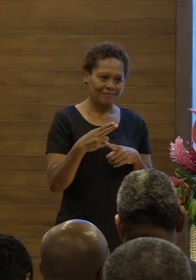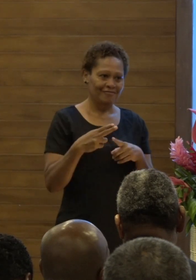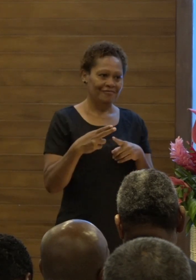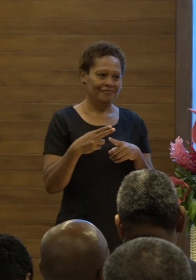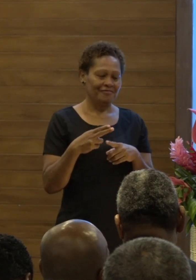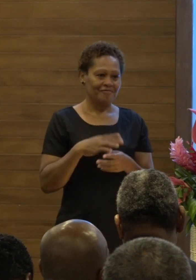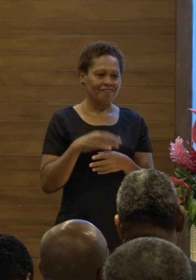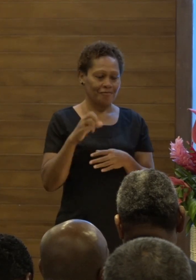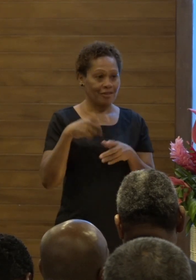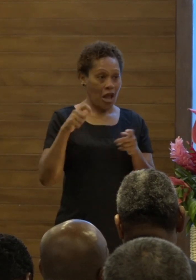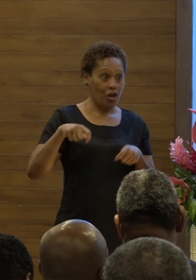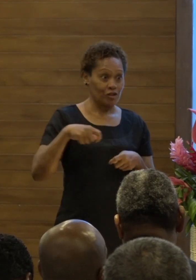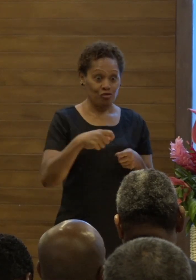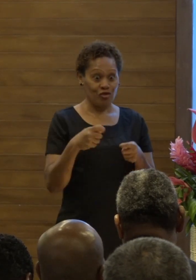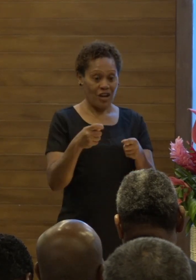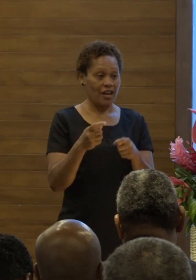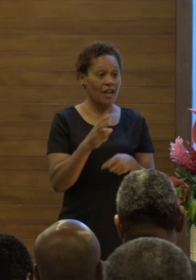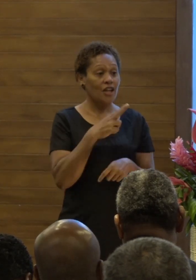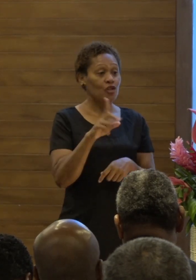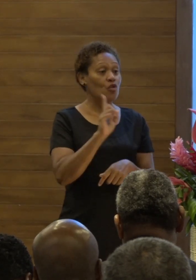from strategy to action,